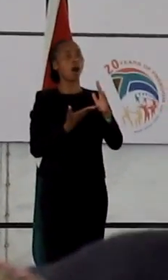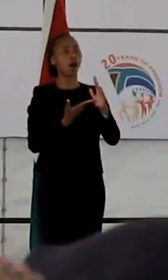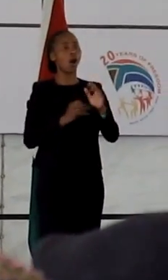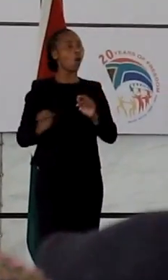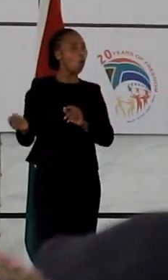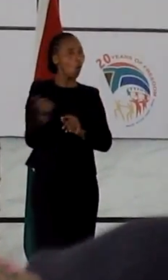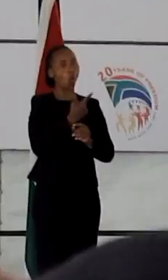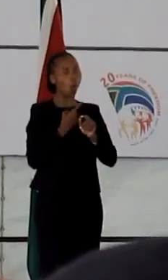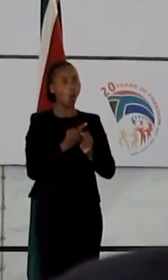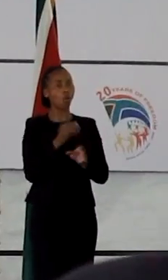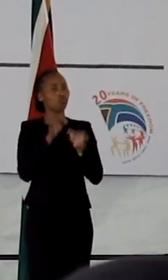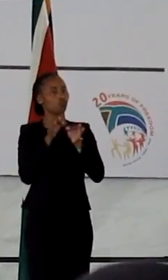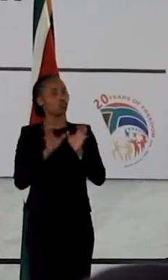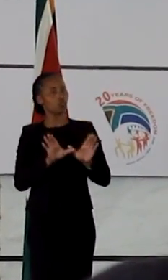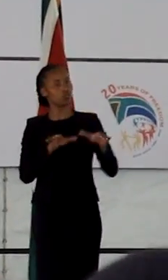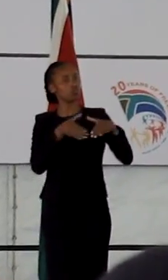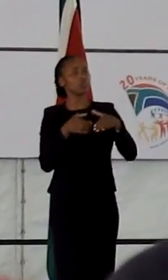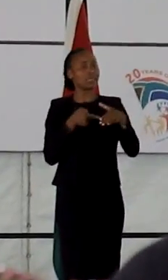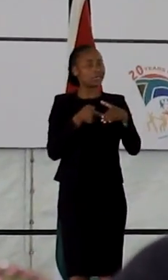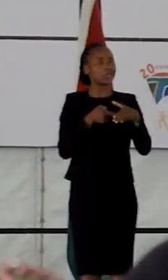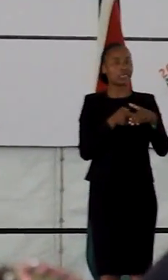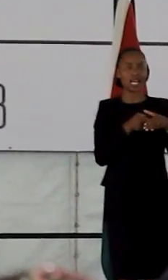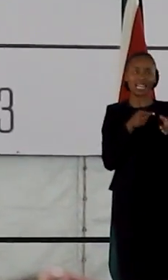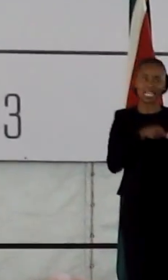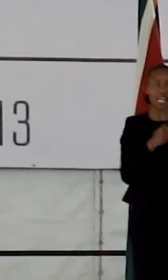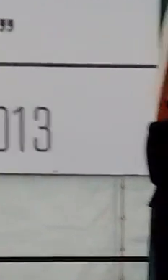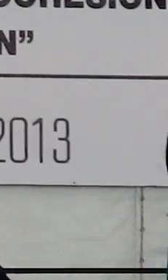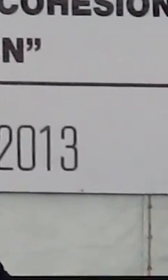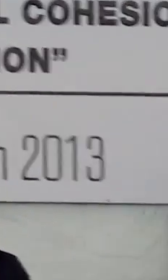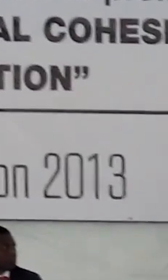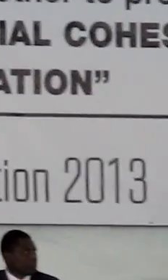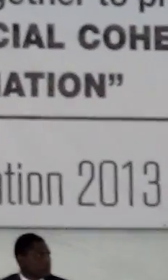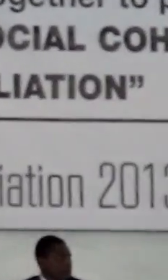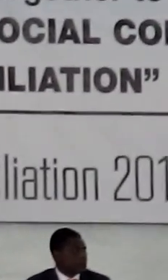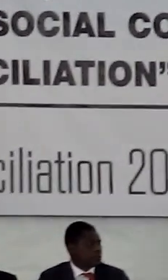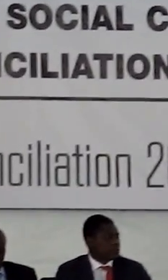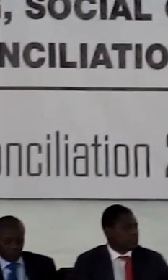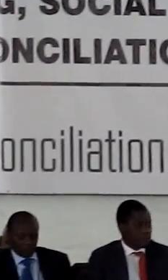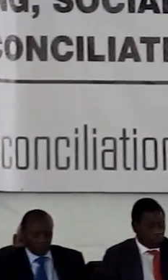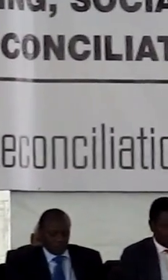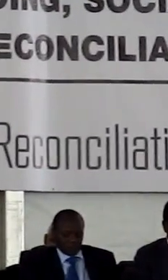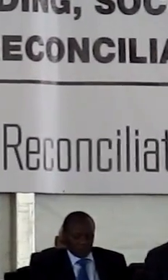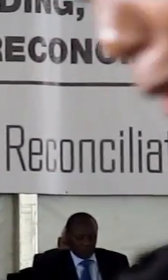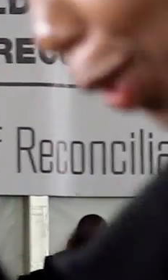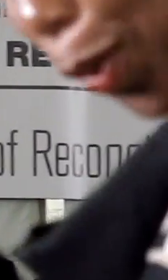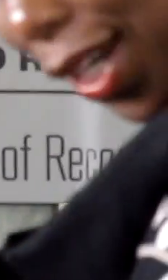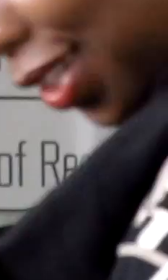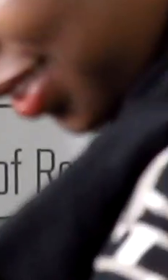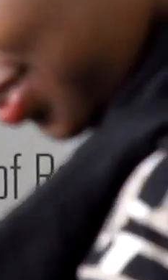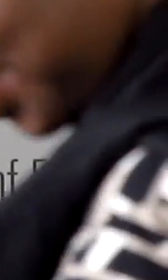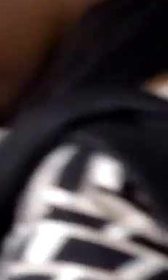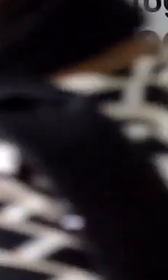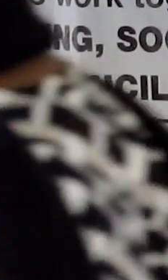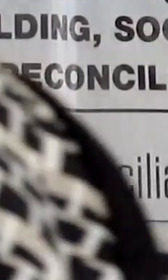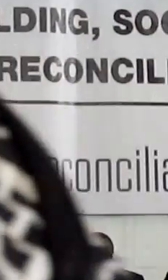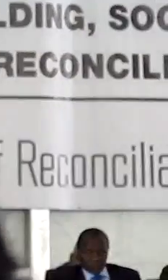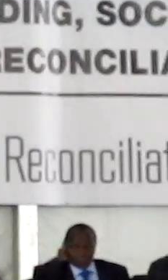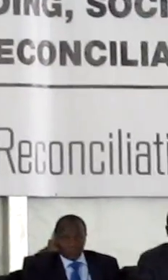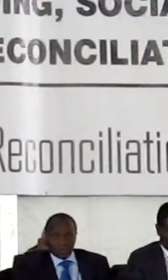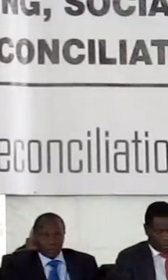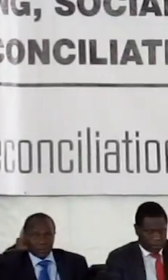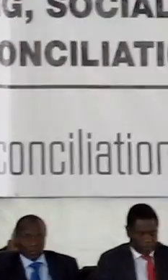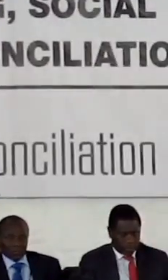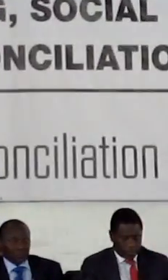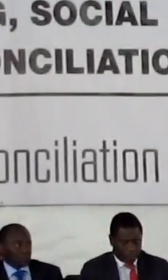as political leaders, cannot rest. In conclusion, the ACTP is optimistic that we